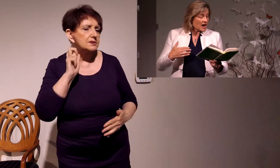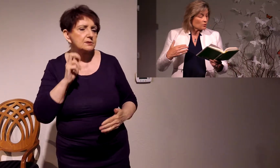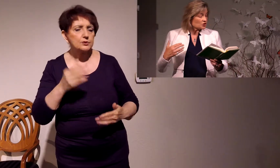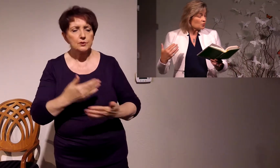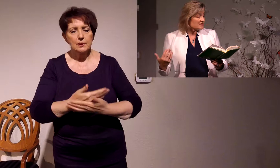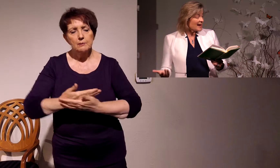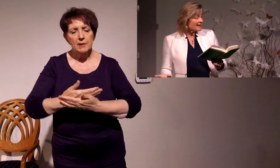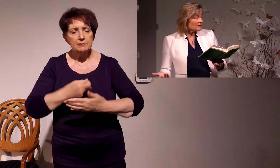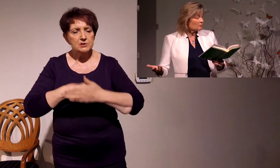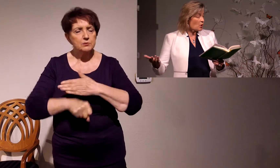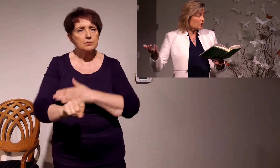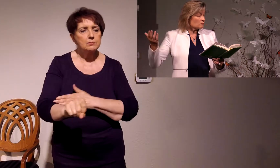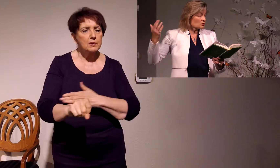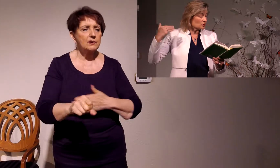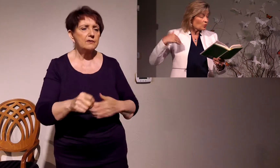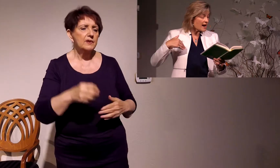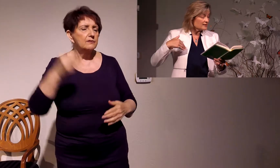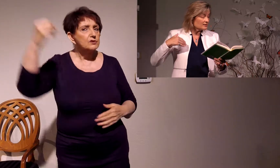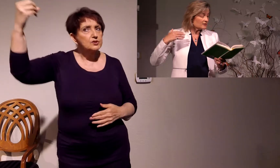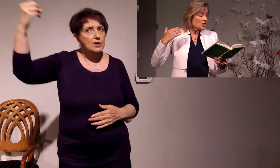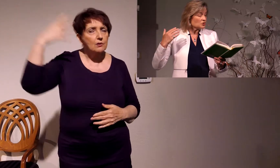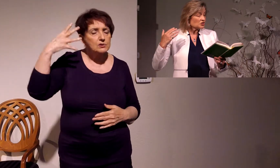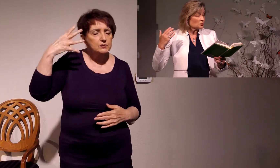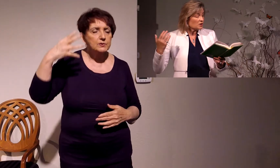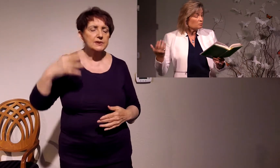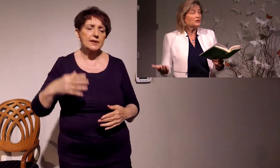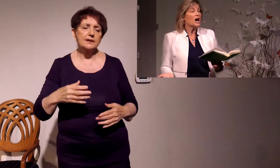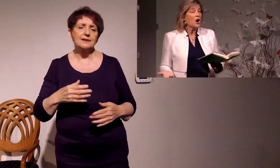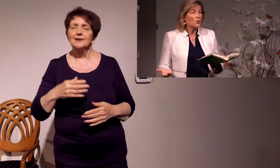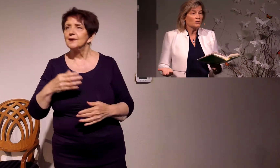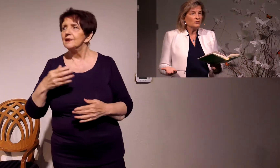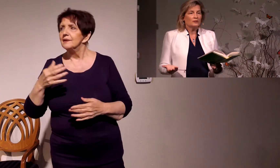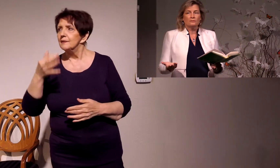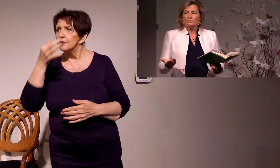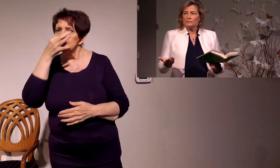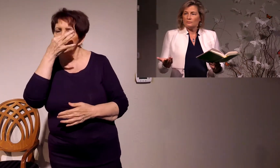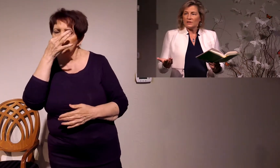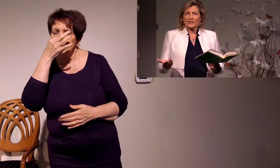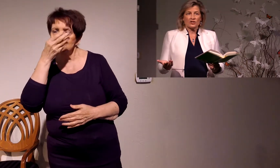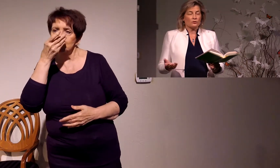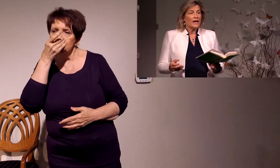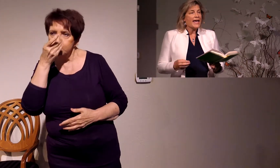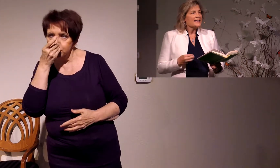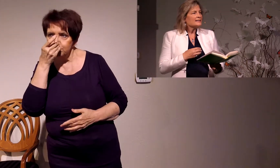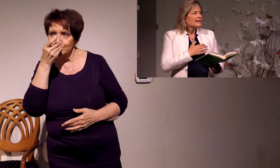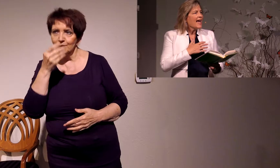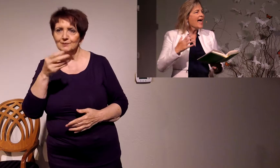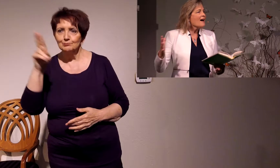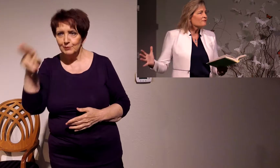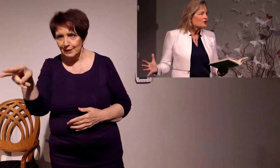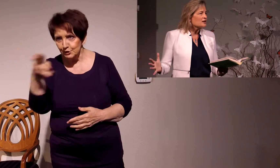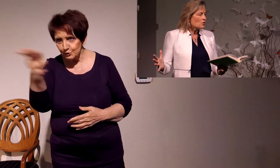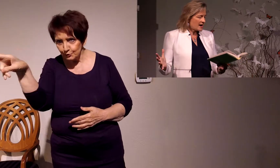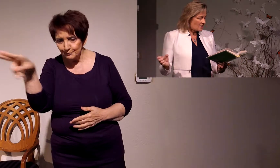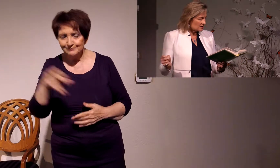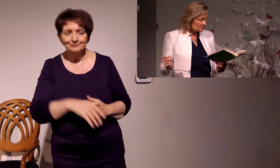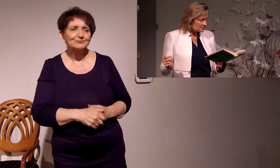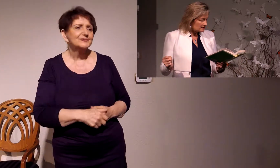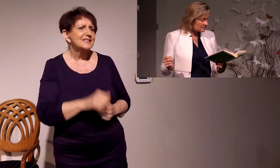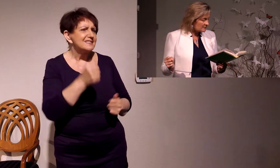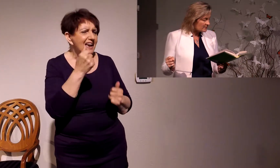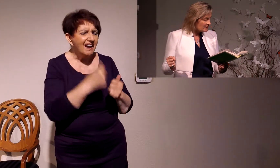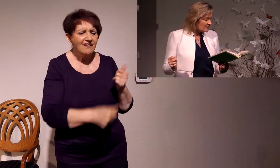the showers we take, the poems we write, the noses we blow. Bless you. It's